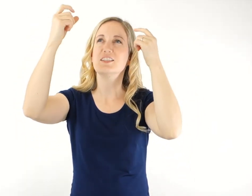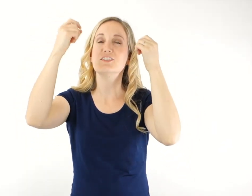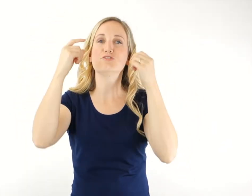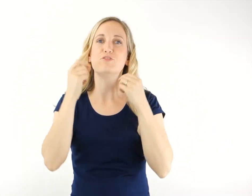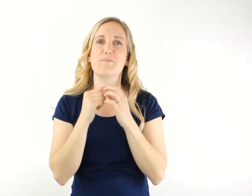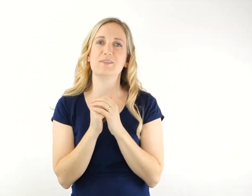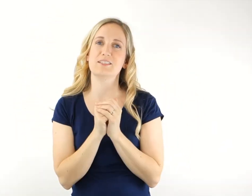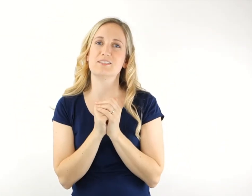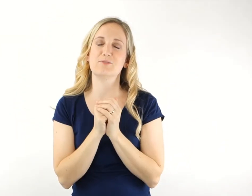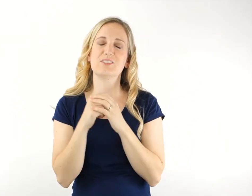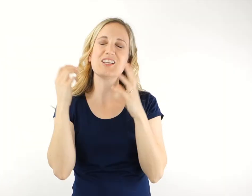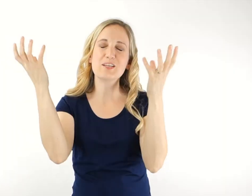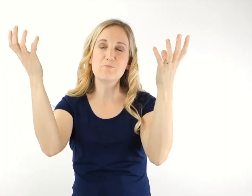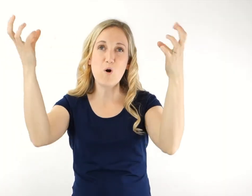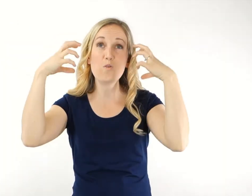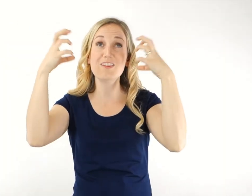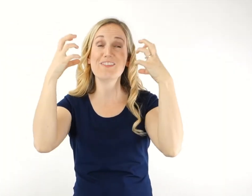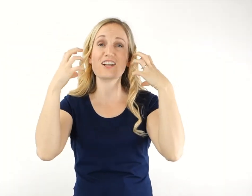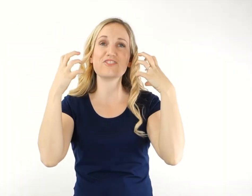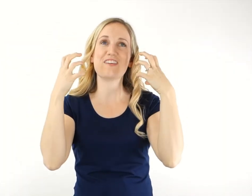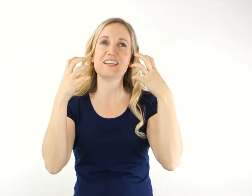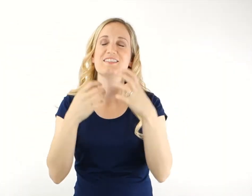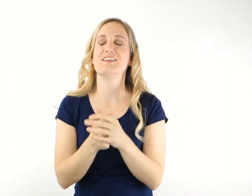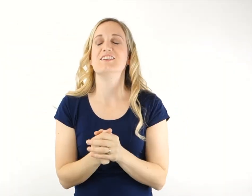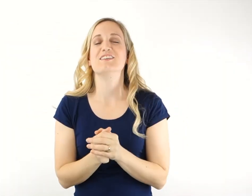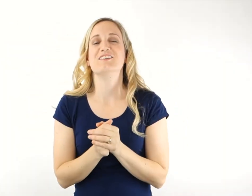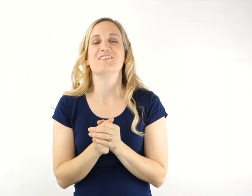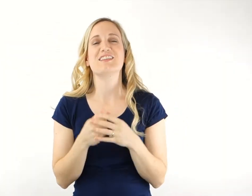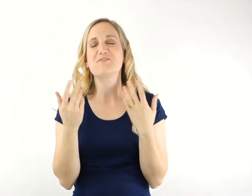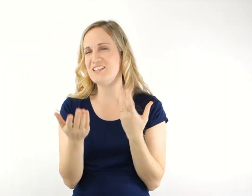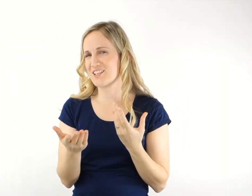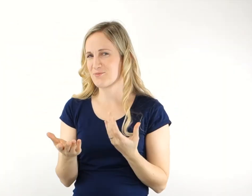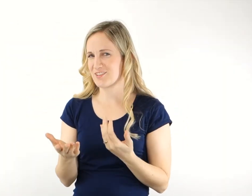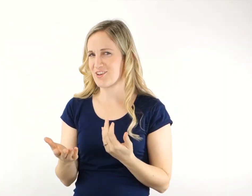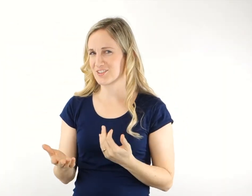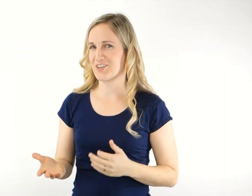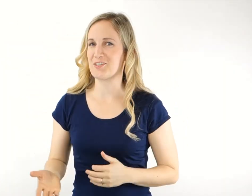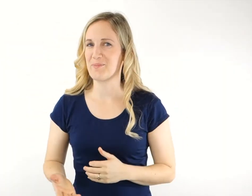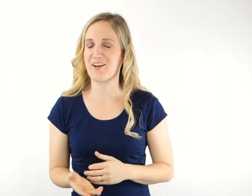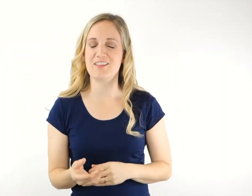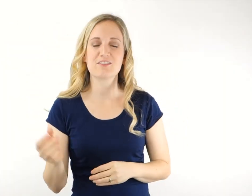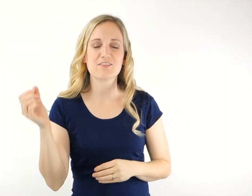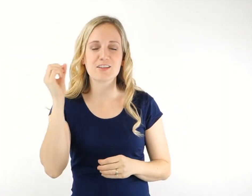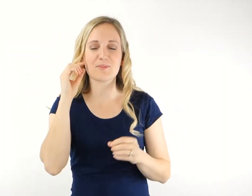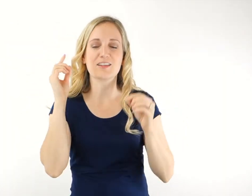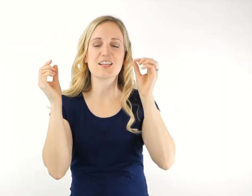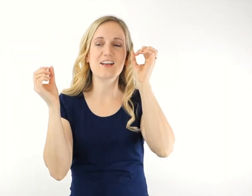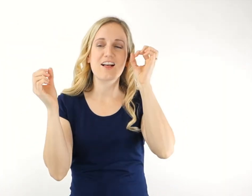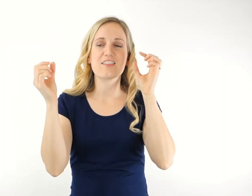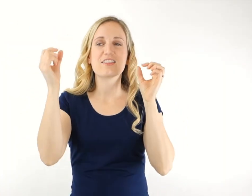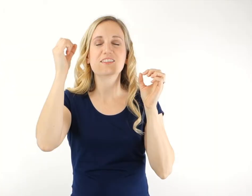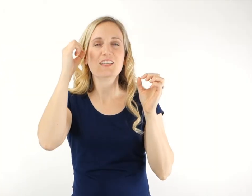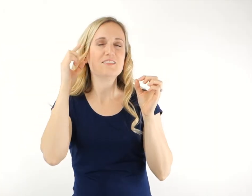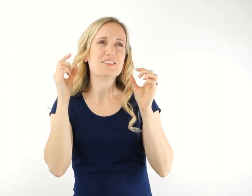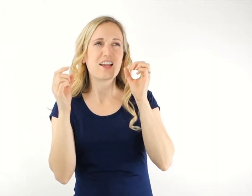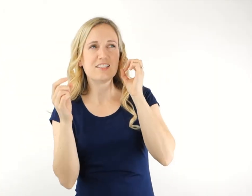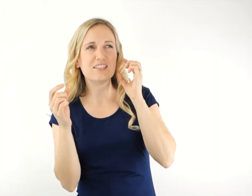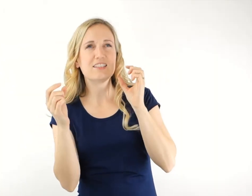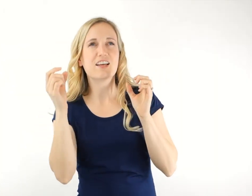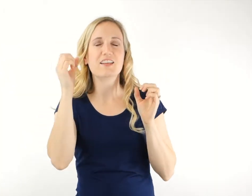little droplets. So it's not like pouring rain on your face, because I don't think that's what the song is talking about. I think they're talking about like the little tiny